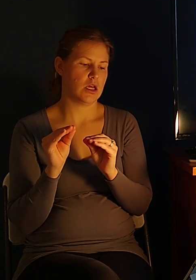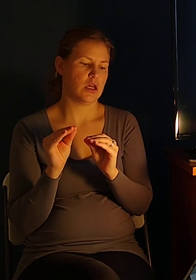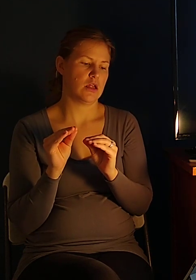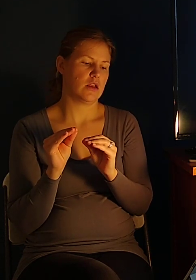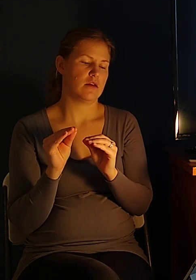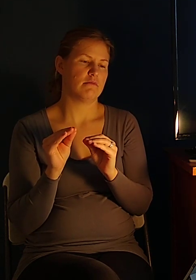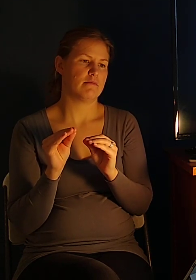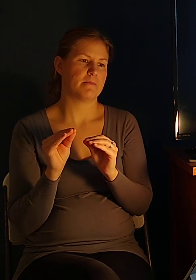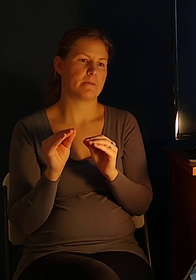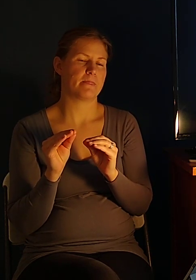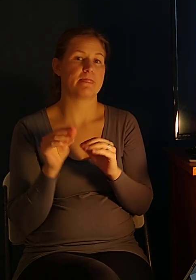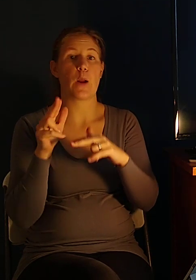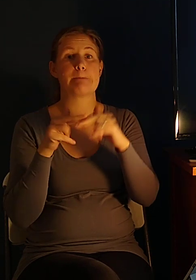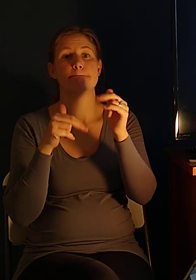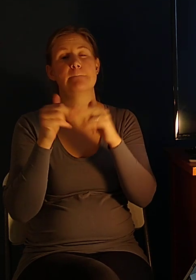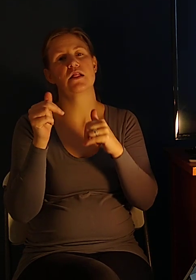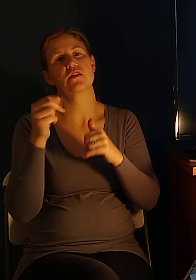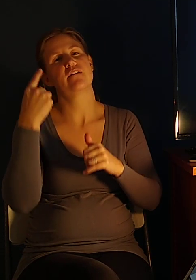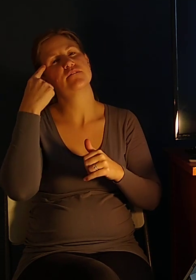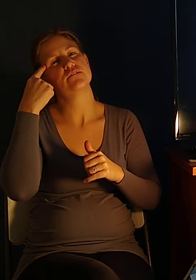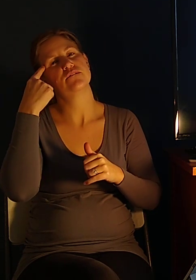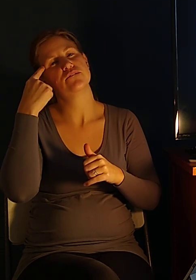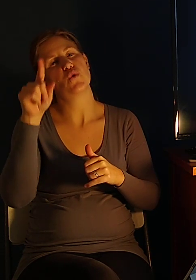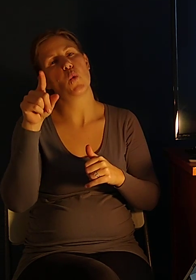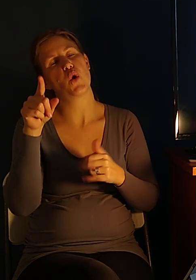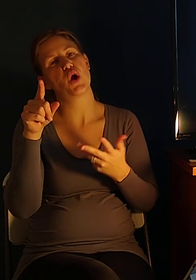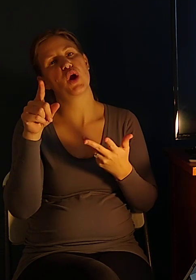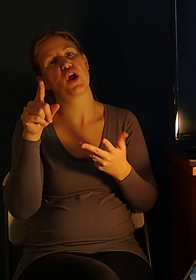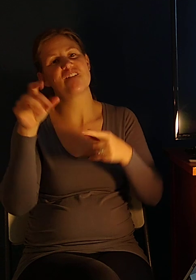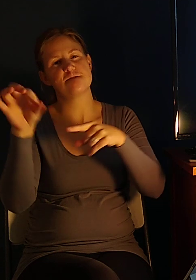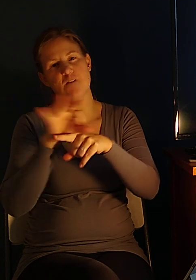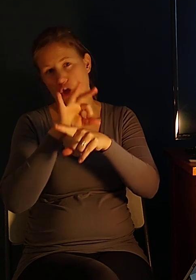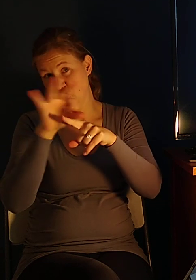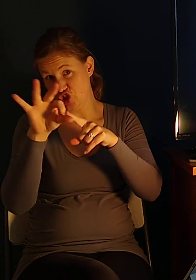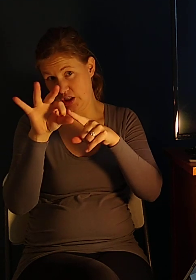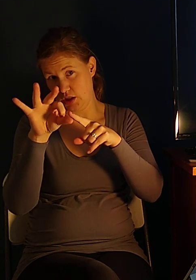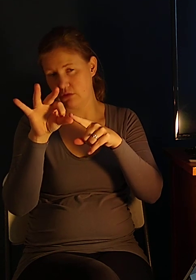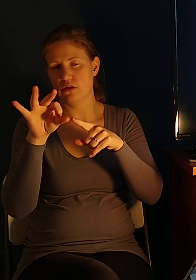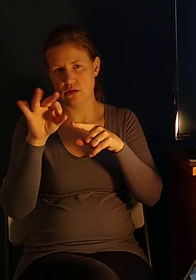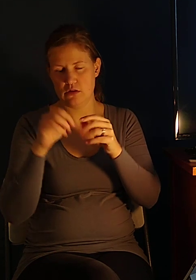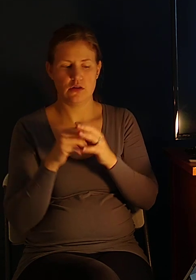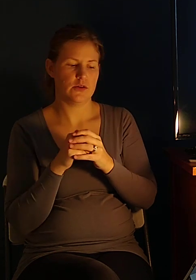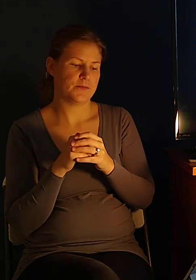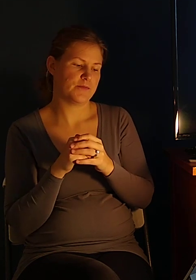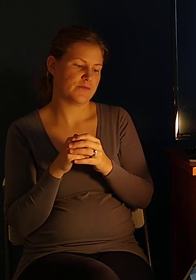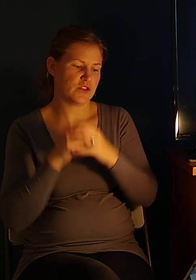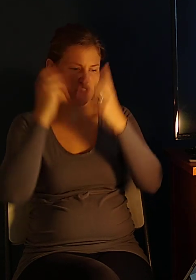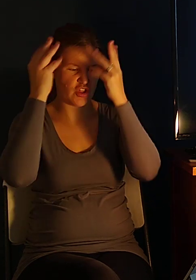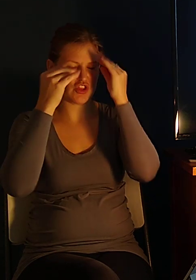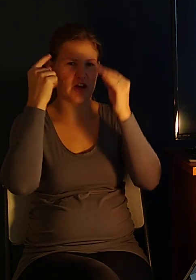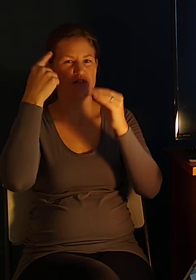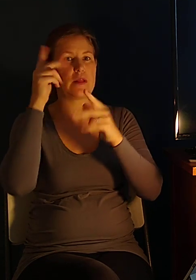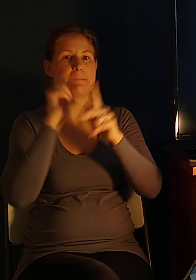they are built for having function. The thought is for the people that live in